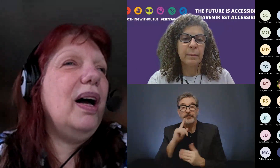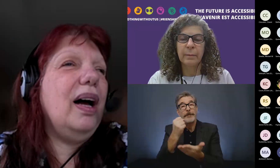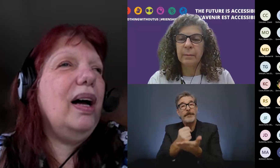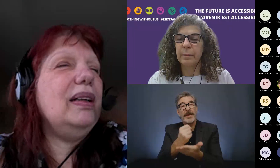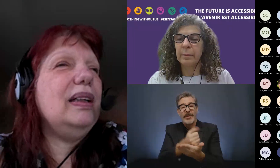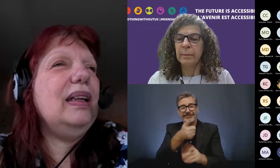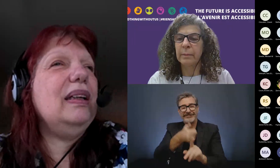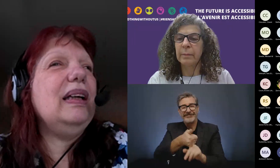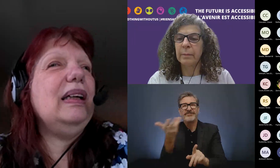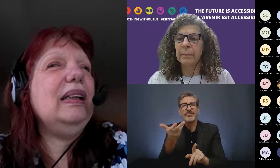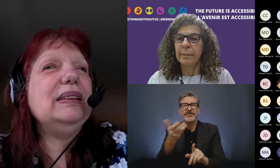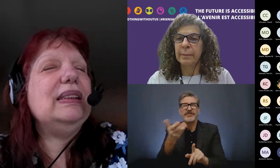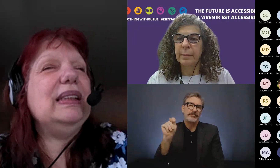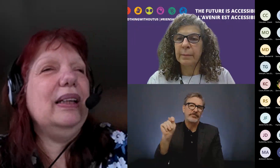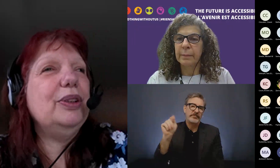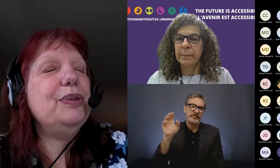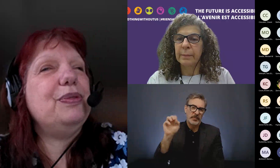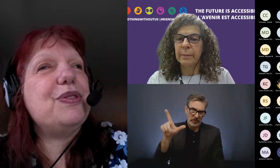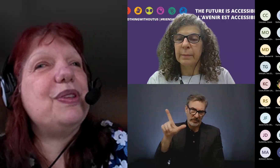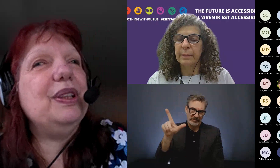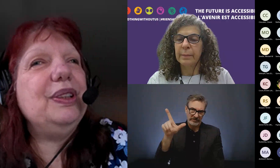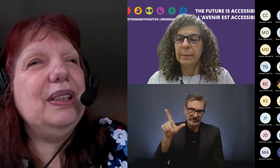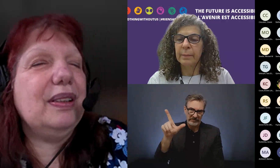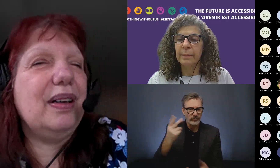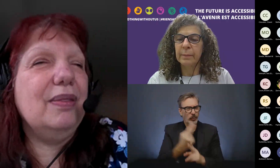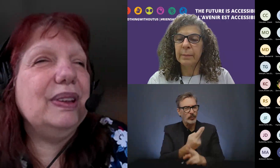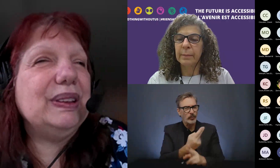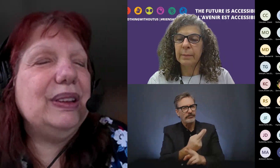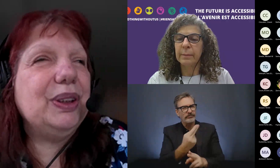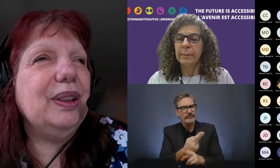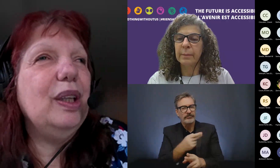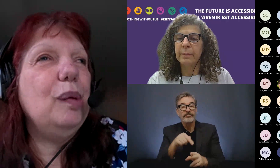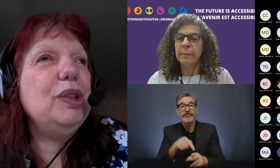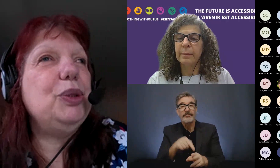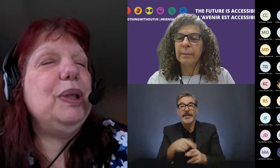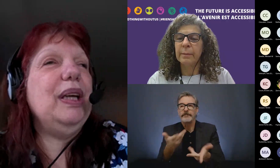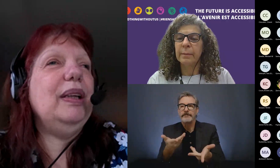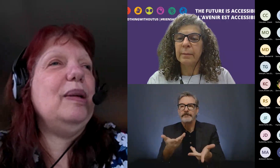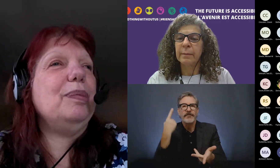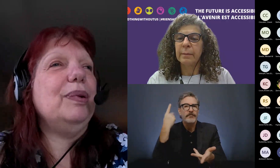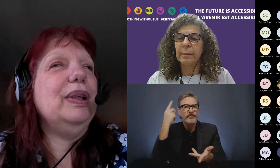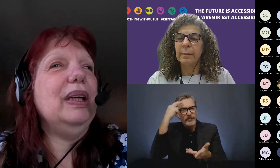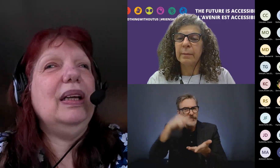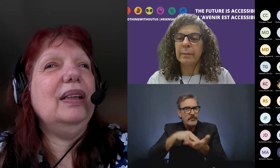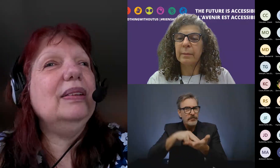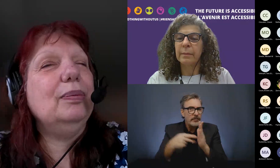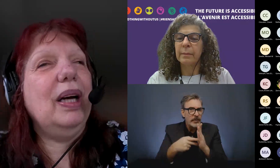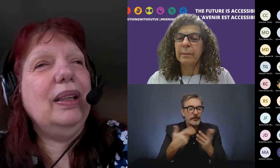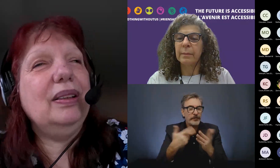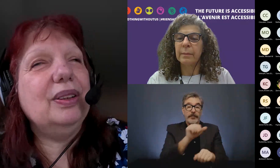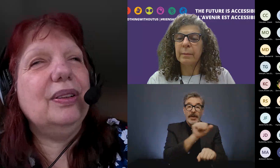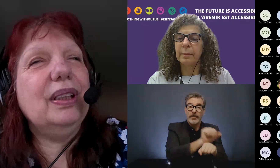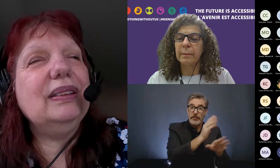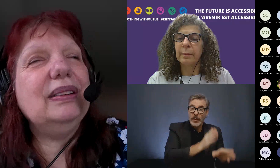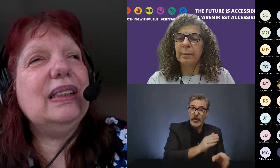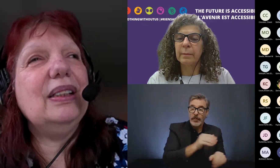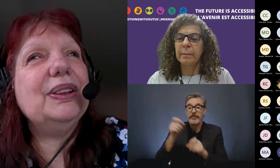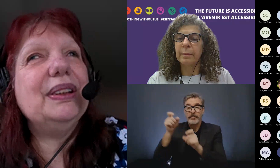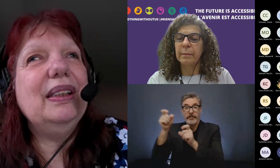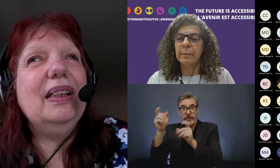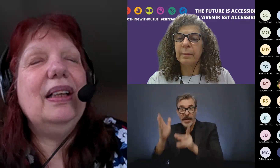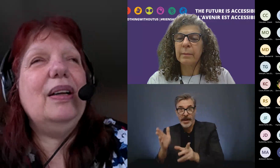tool. It is there to facilitate a conversation between an employee and their manager.